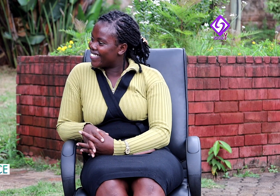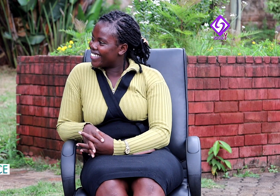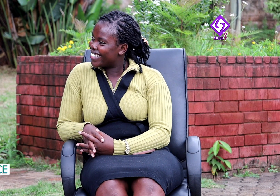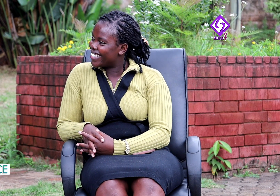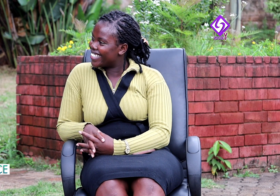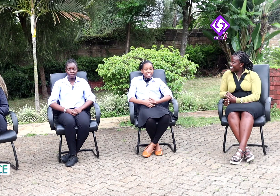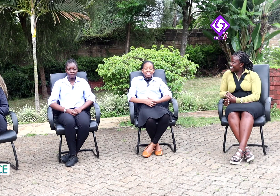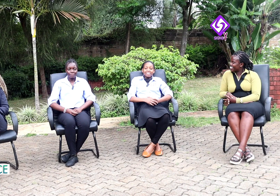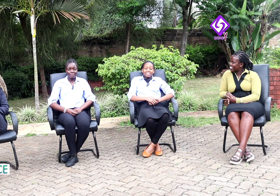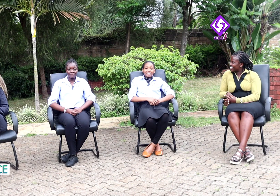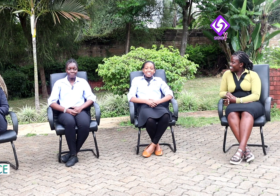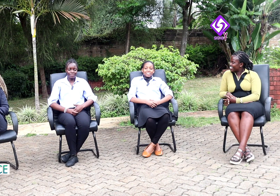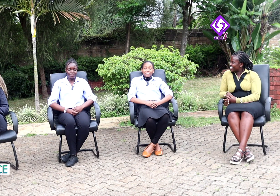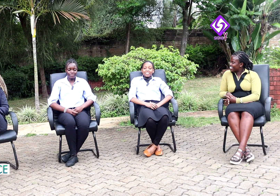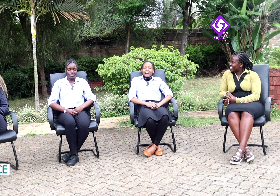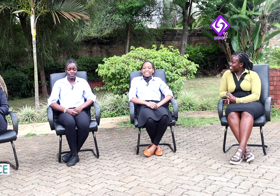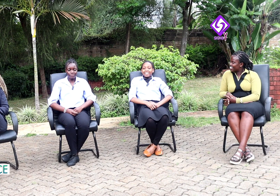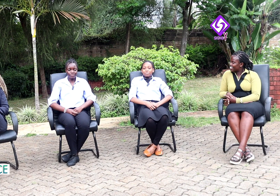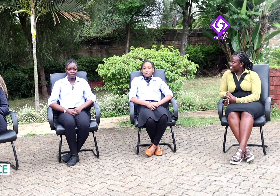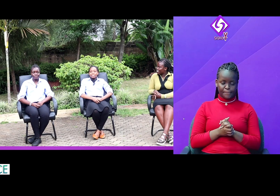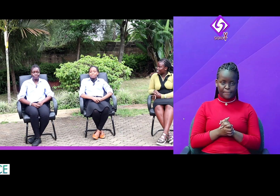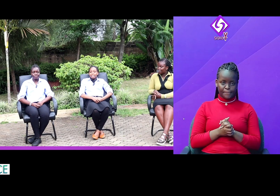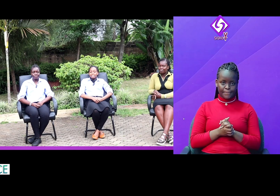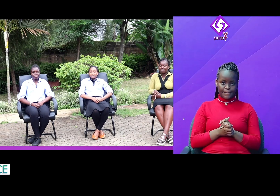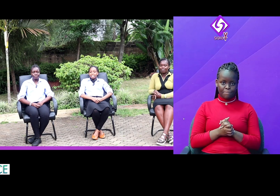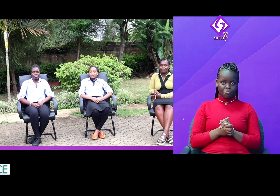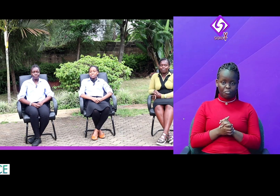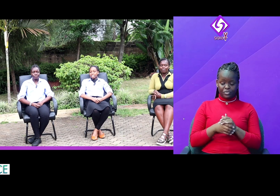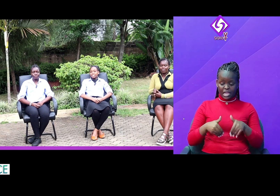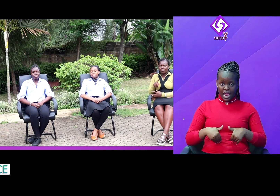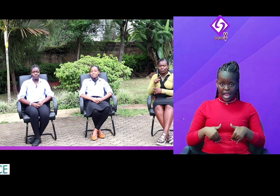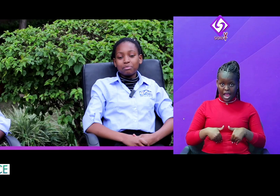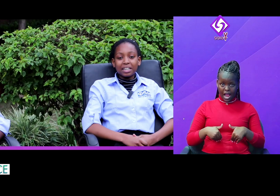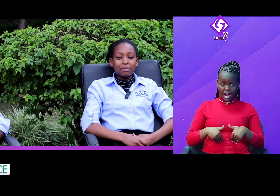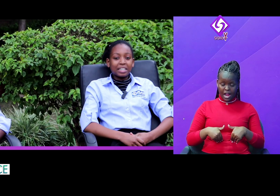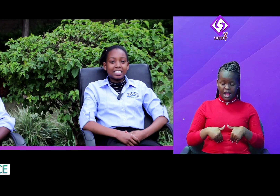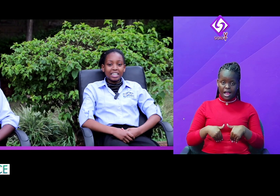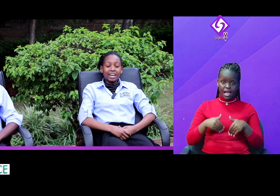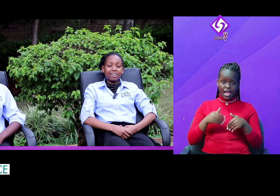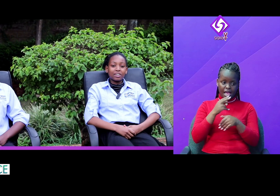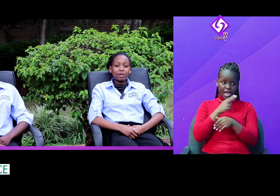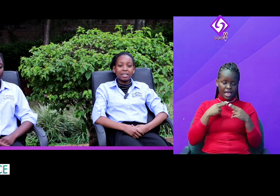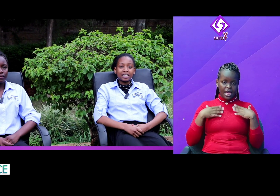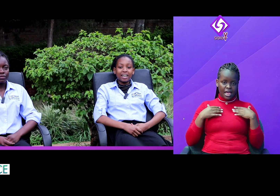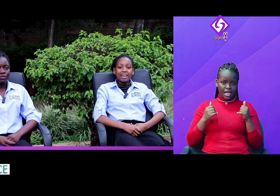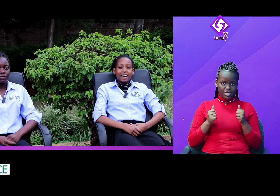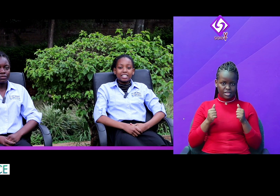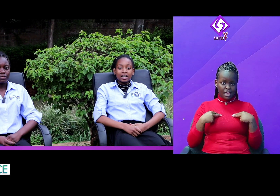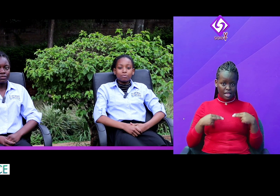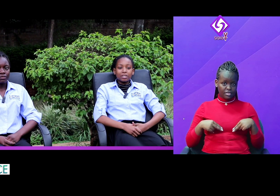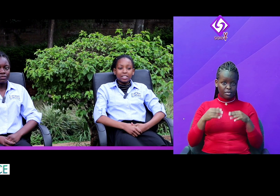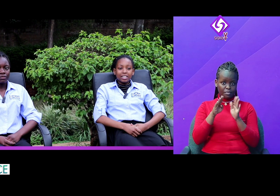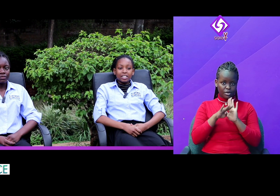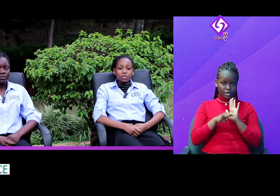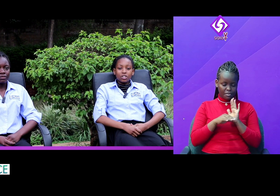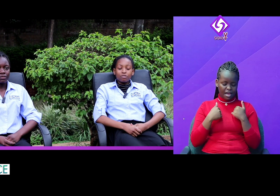you so far? So the Young Health Program has been a good journey. Being a mentee, having a mentor has